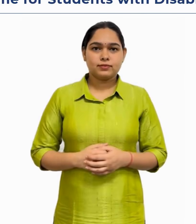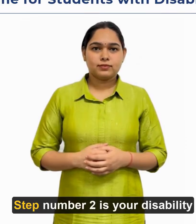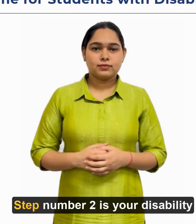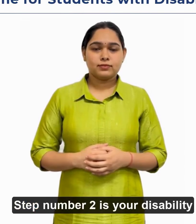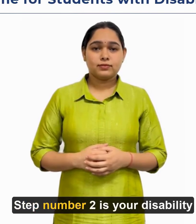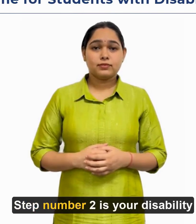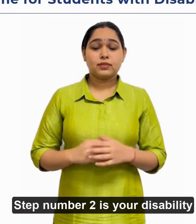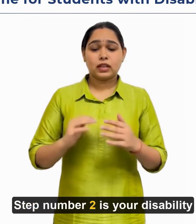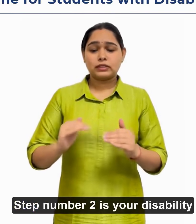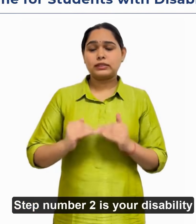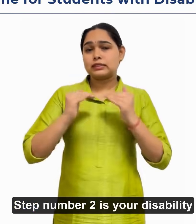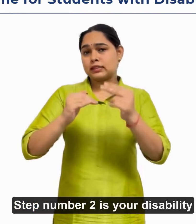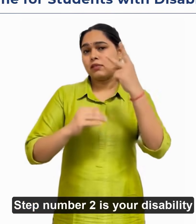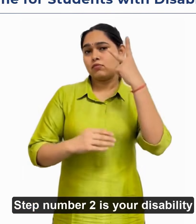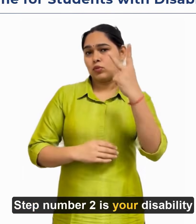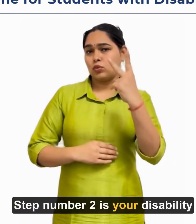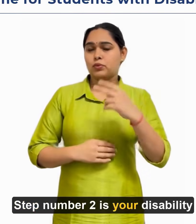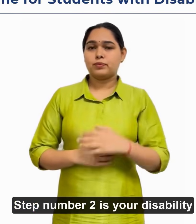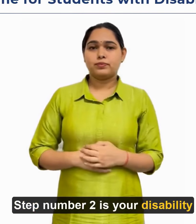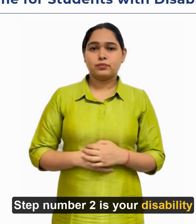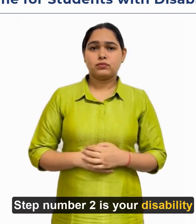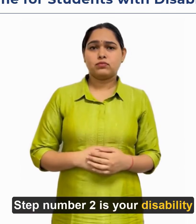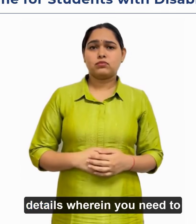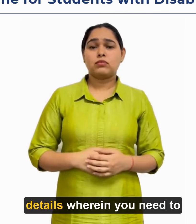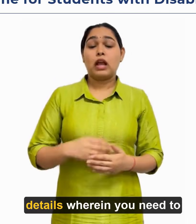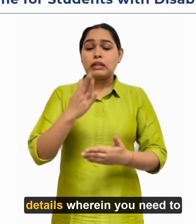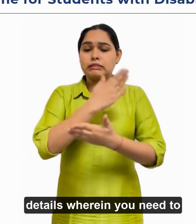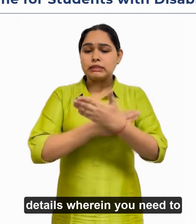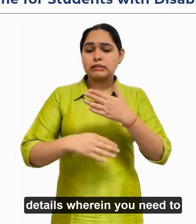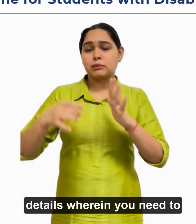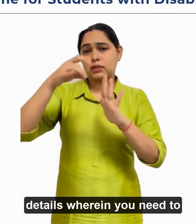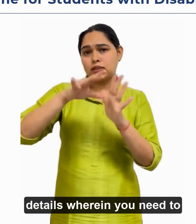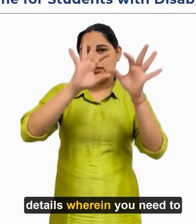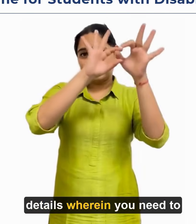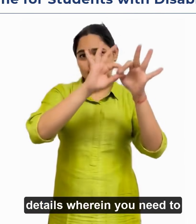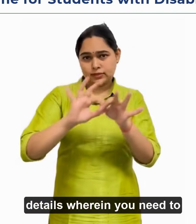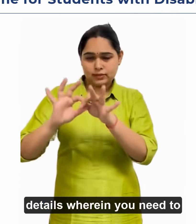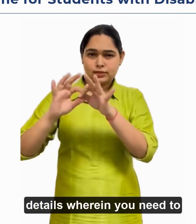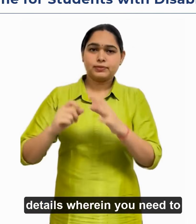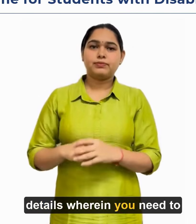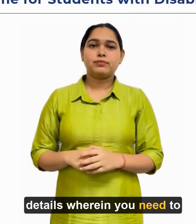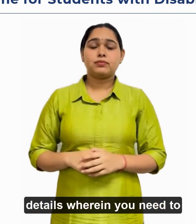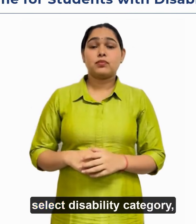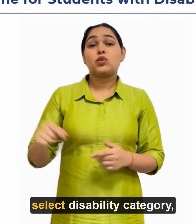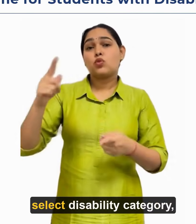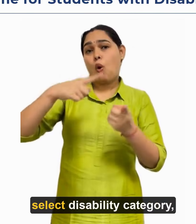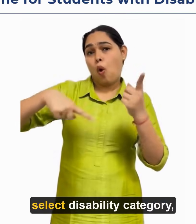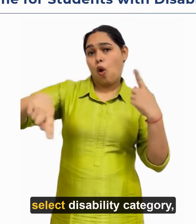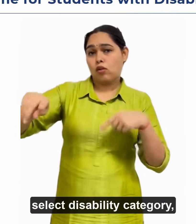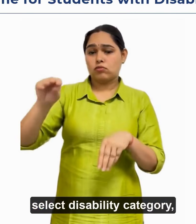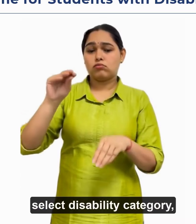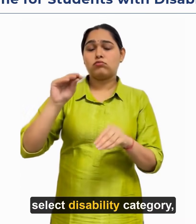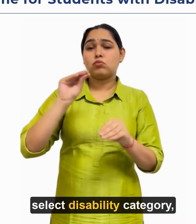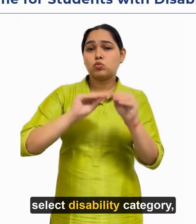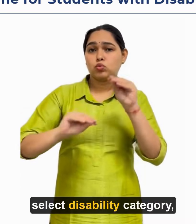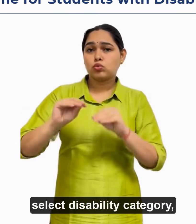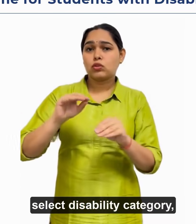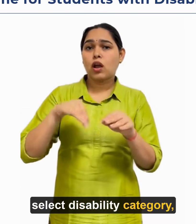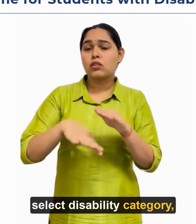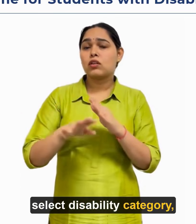Step number 2 is your disability details, wherein you need to select disability